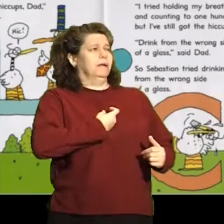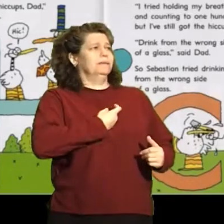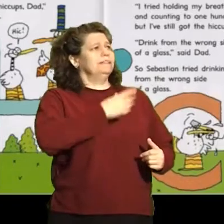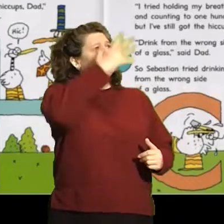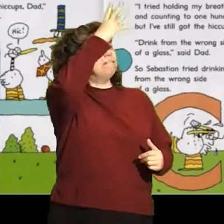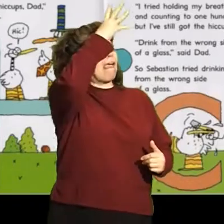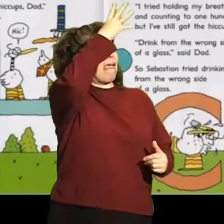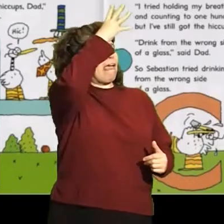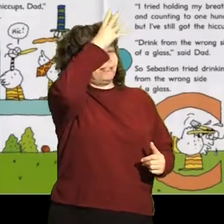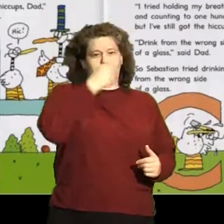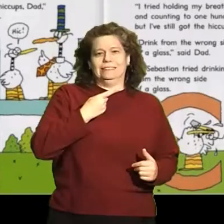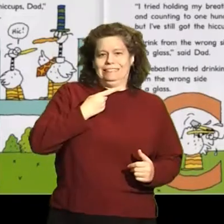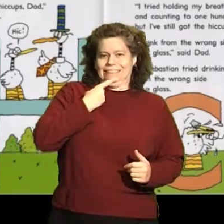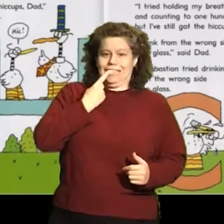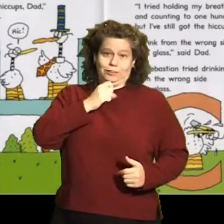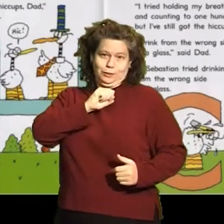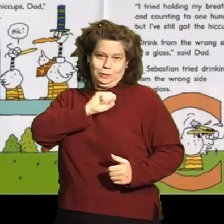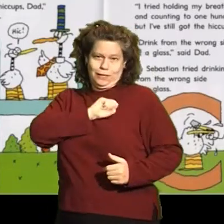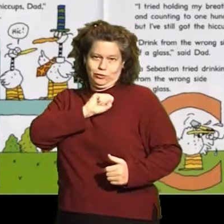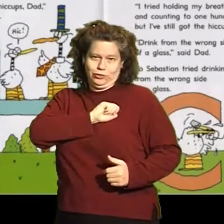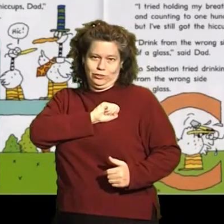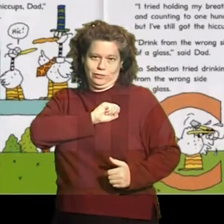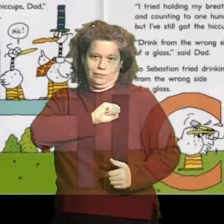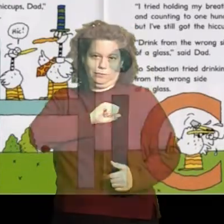"I've got the hiccups, Dad," said Sebastian.